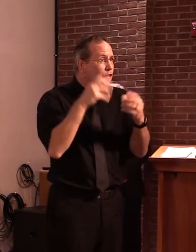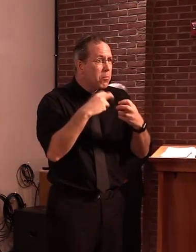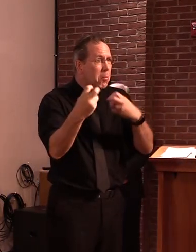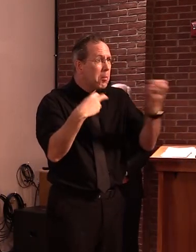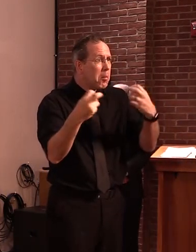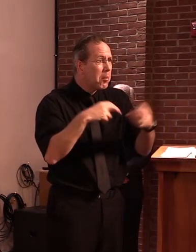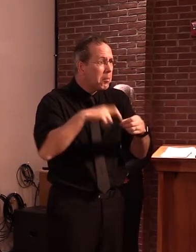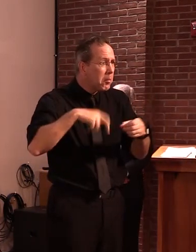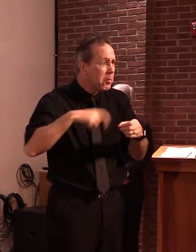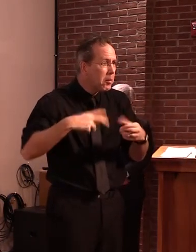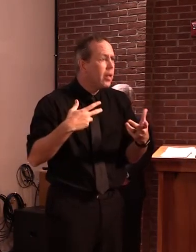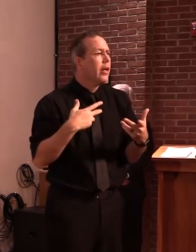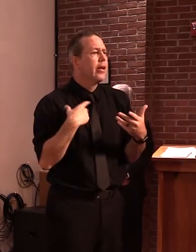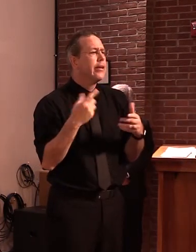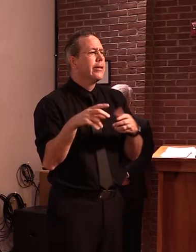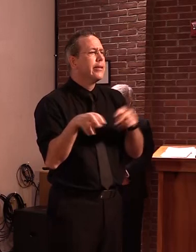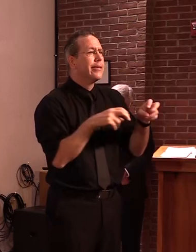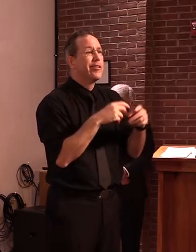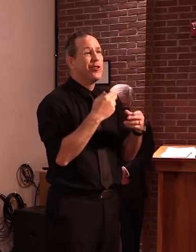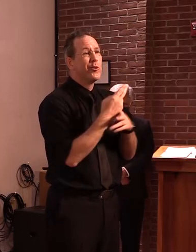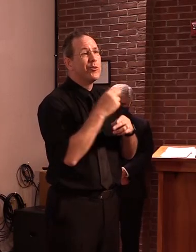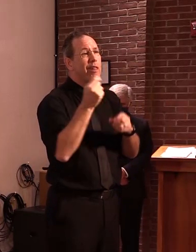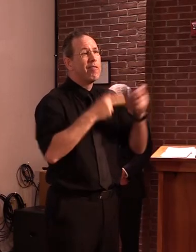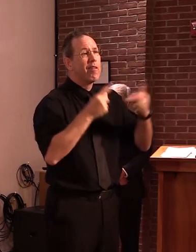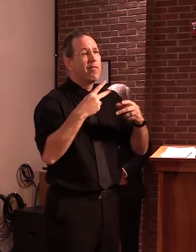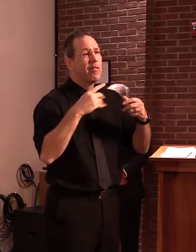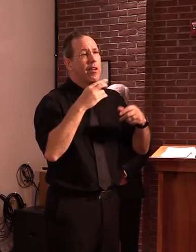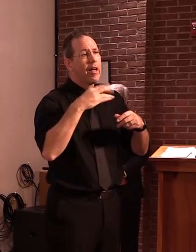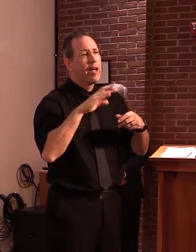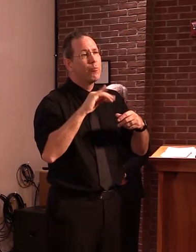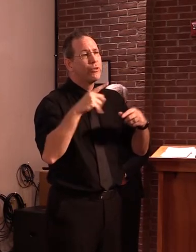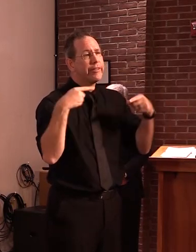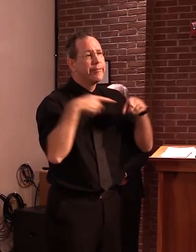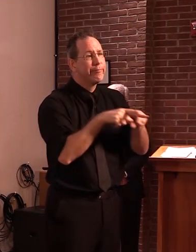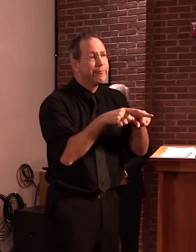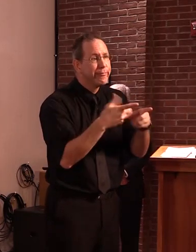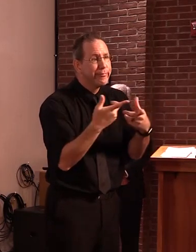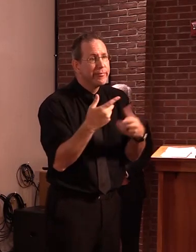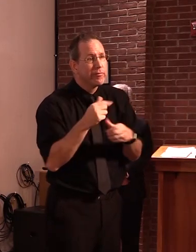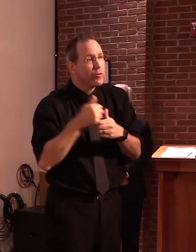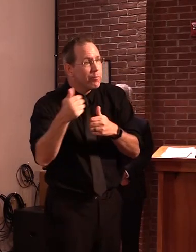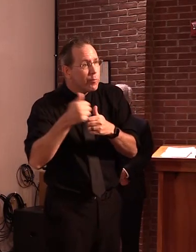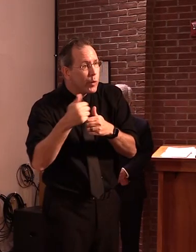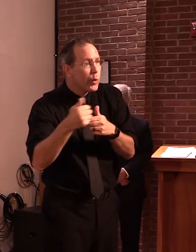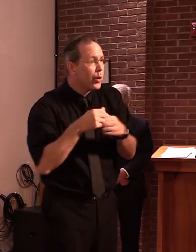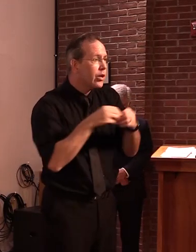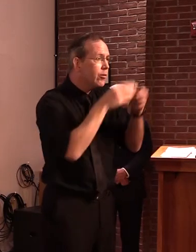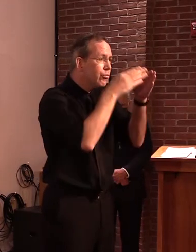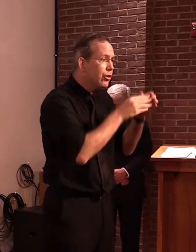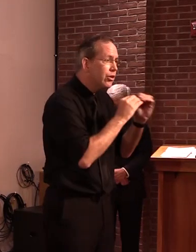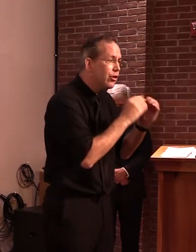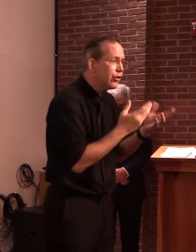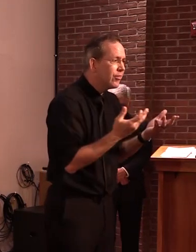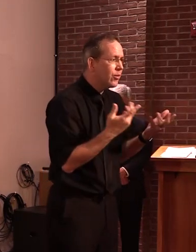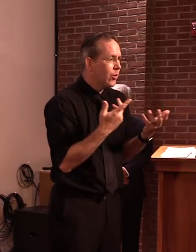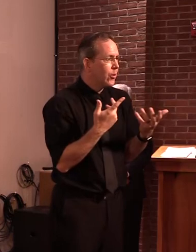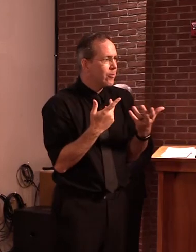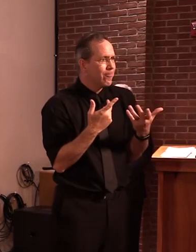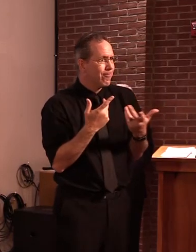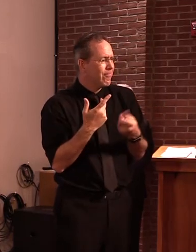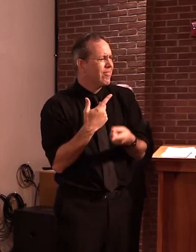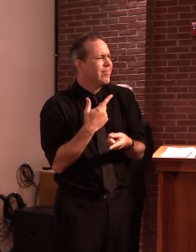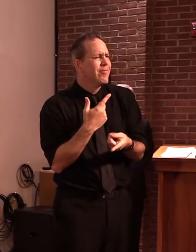Well, it provides districts with an option. There might be staff, for example, that would have difficulty teaching in person, but they might be available to